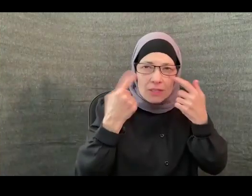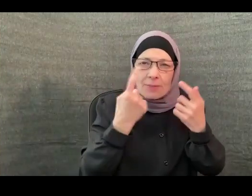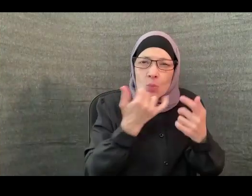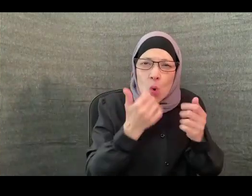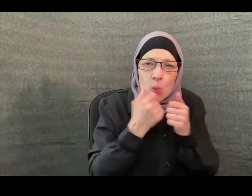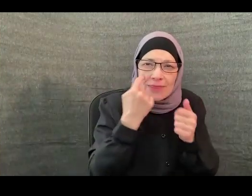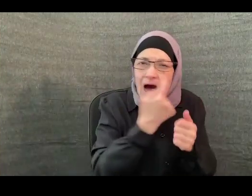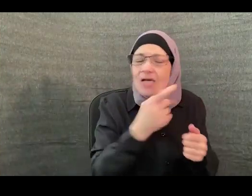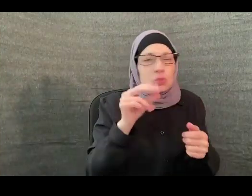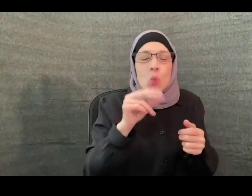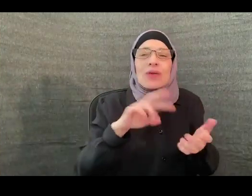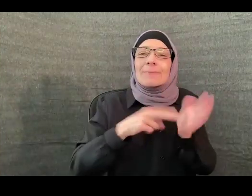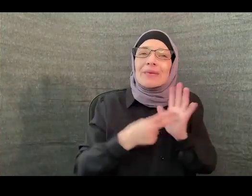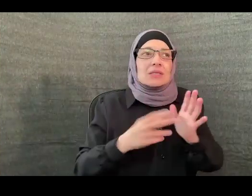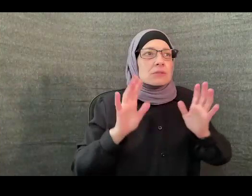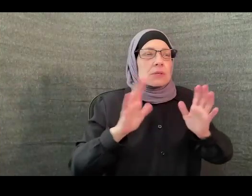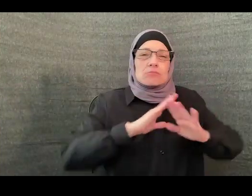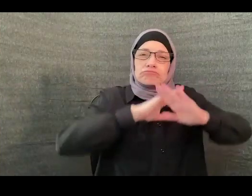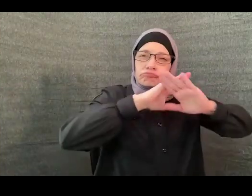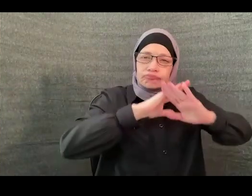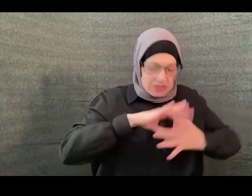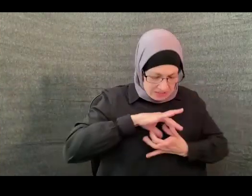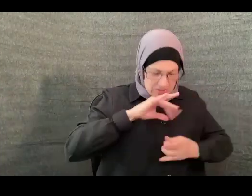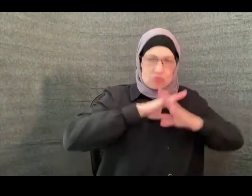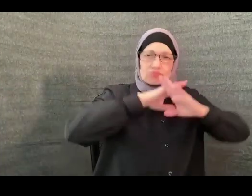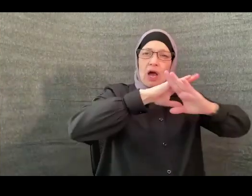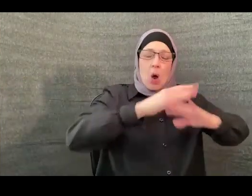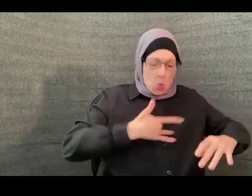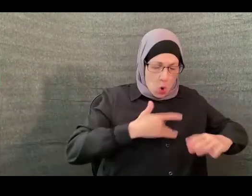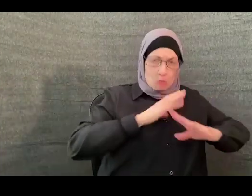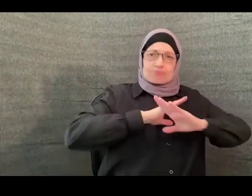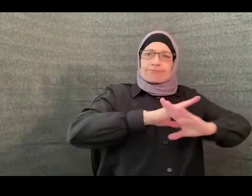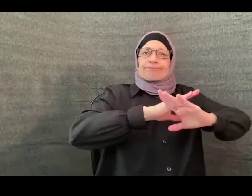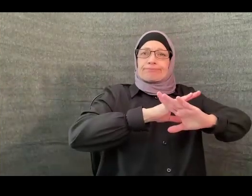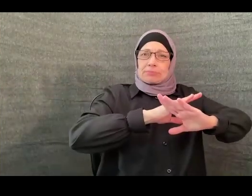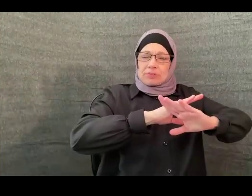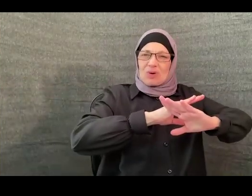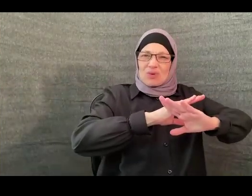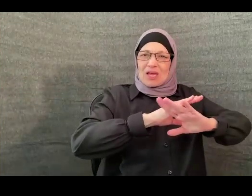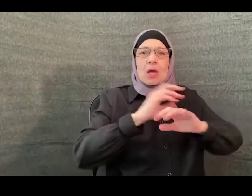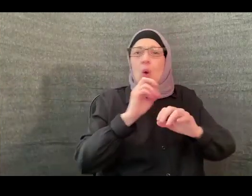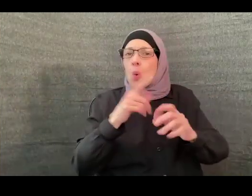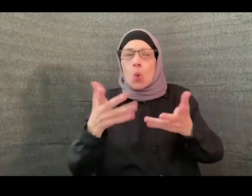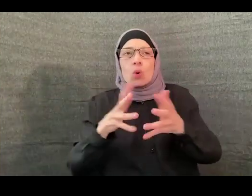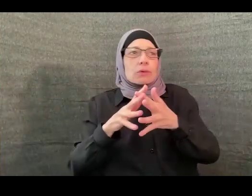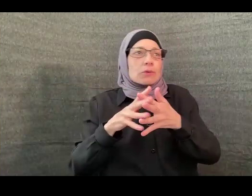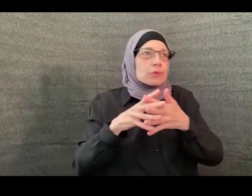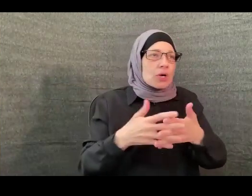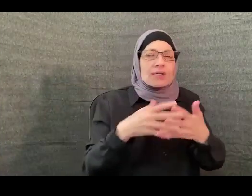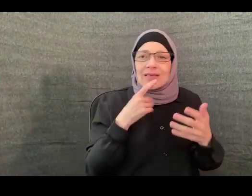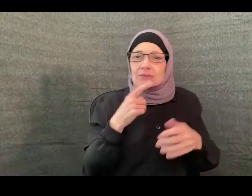or the person being without hearing or without the ability to